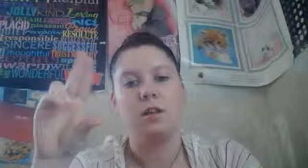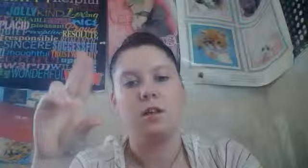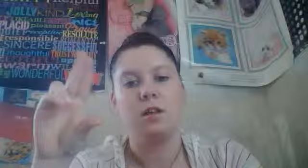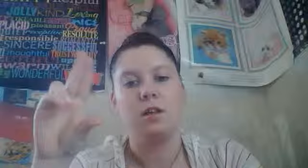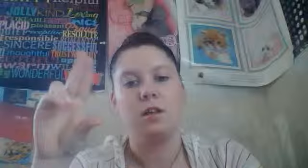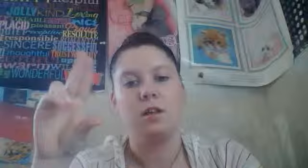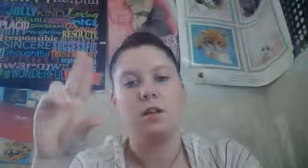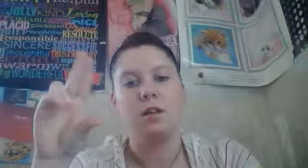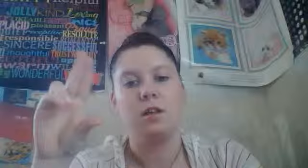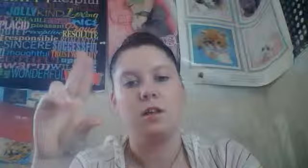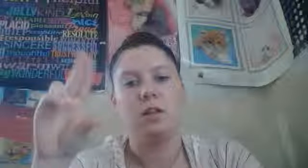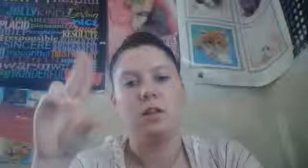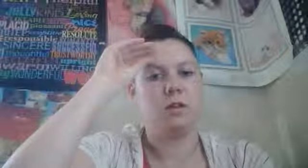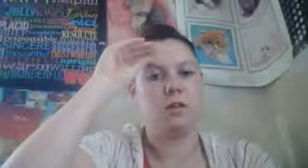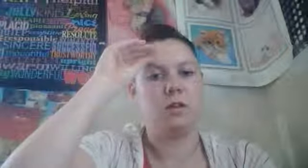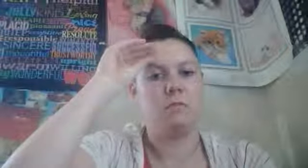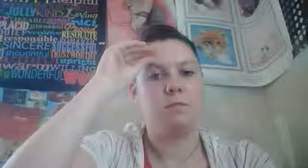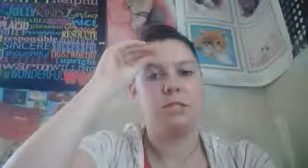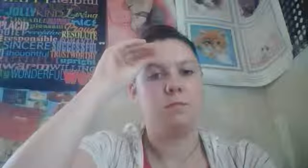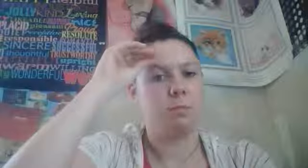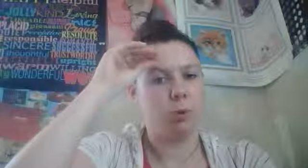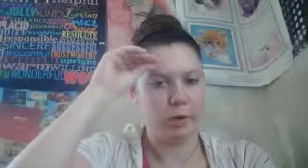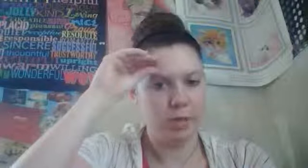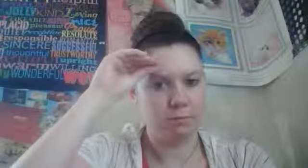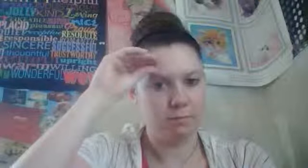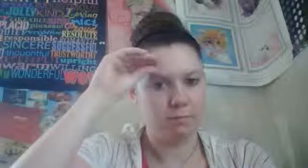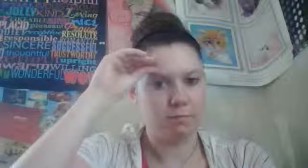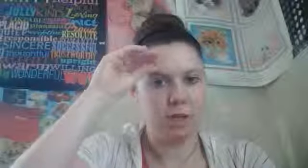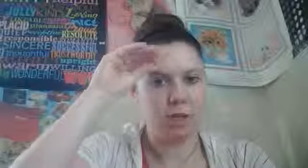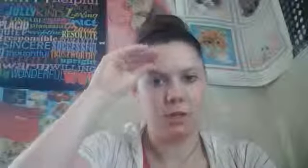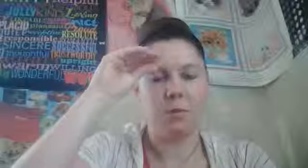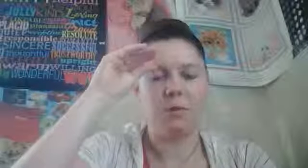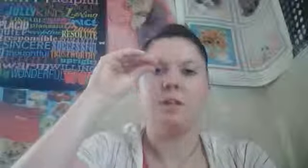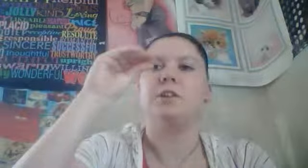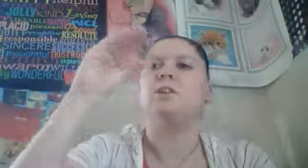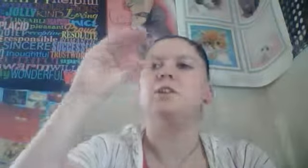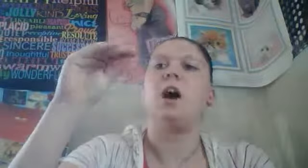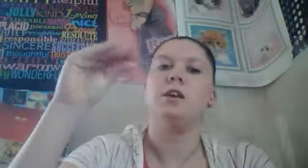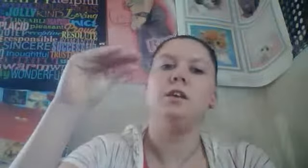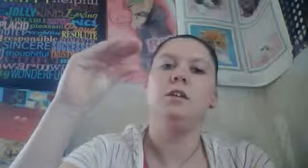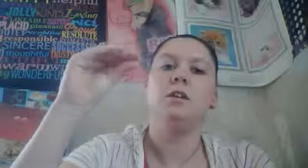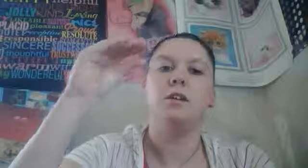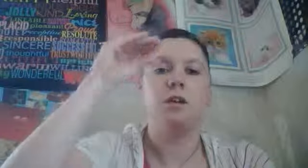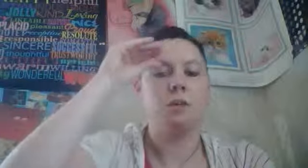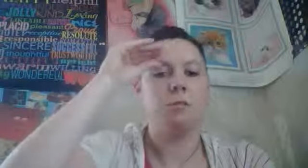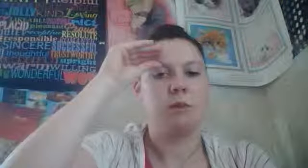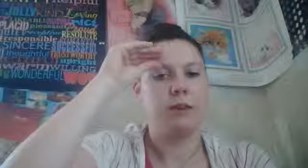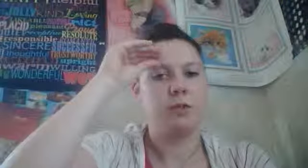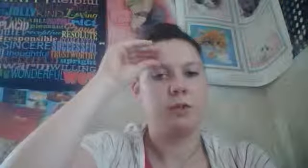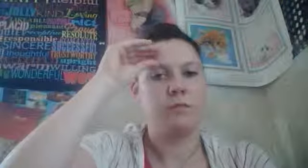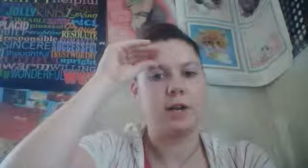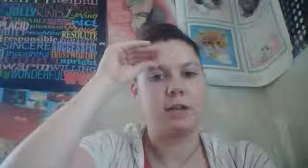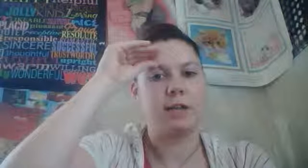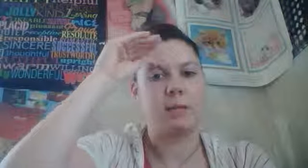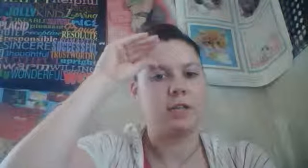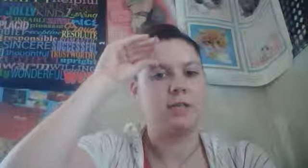So that means boy. If you open it like you're talking, and you have it to your forehead, that means